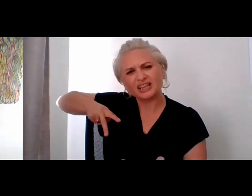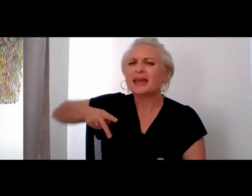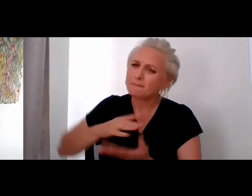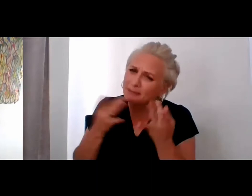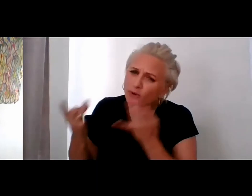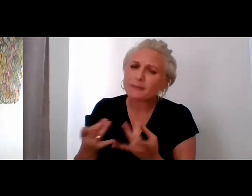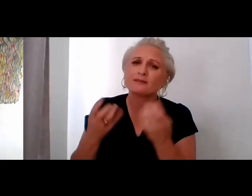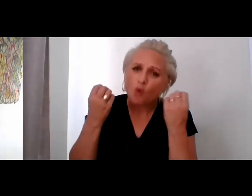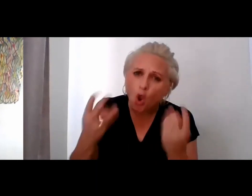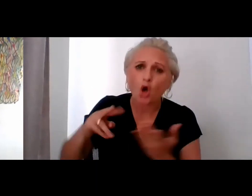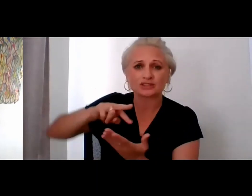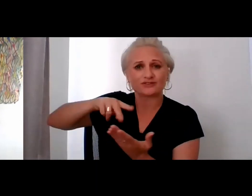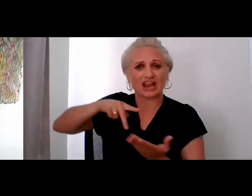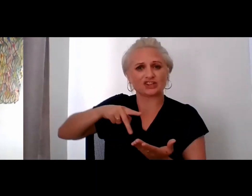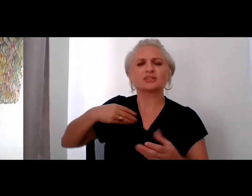on the policy.